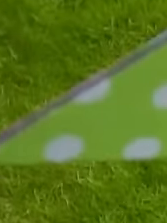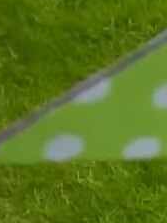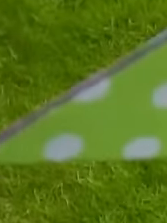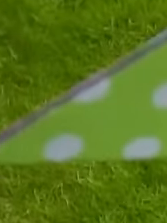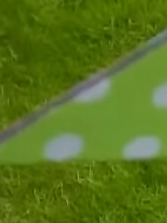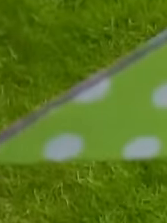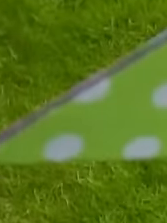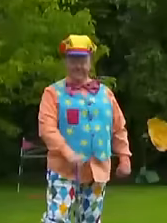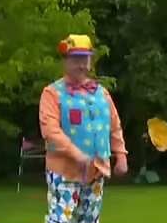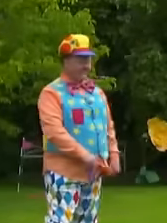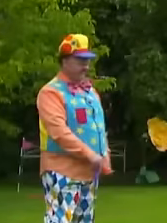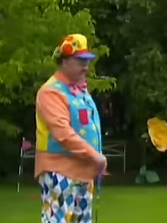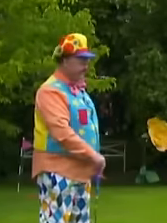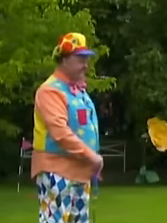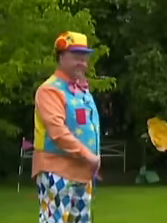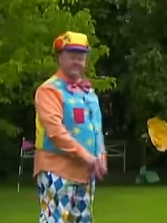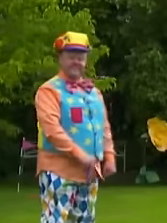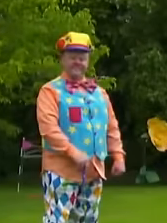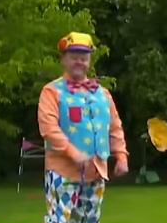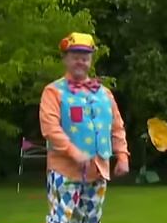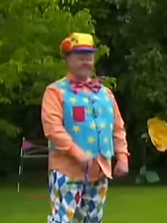Ooh! Well done, Lord Tumble.